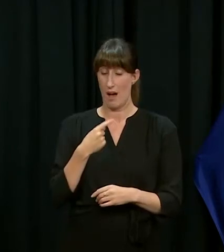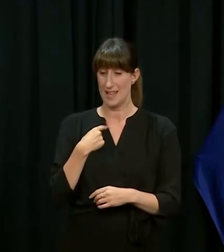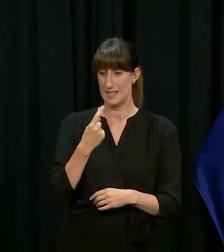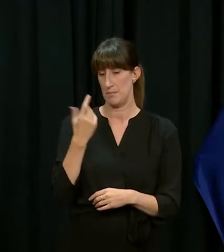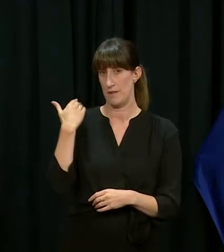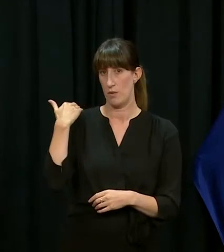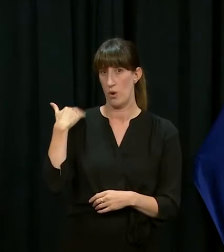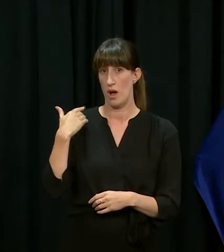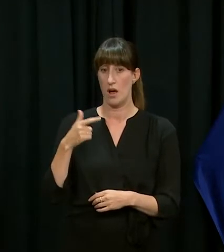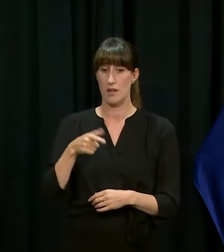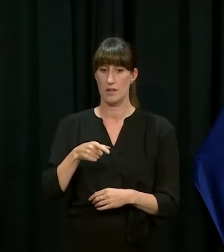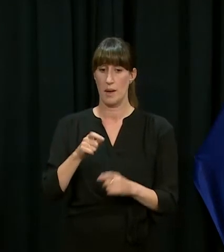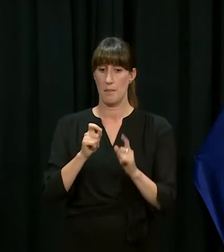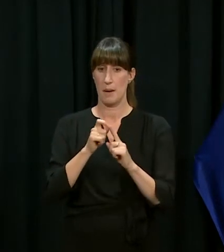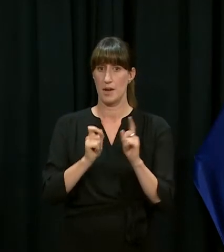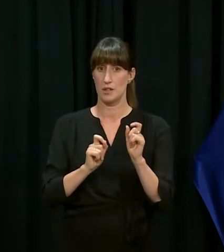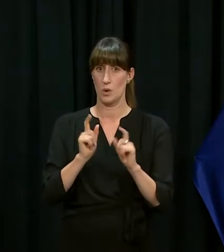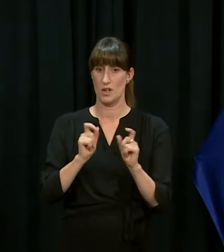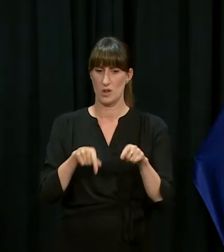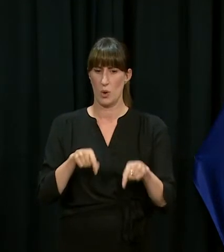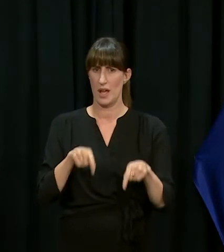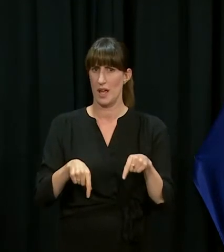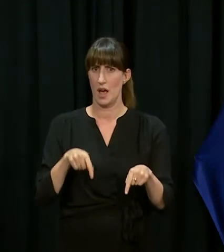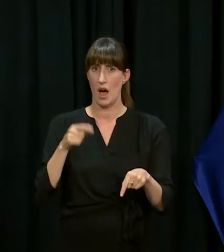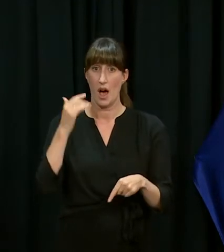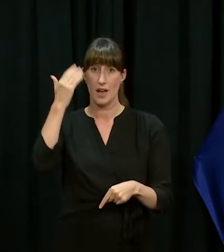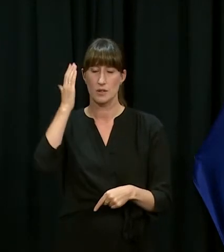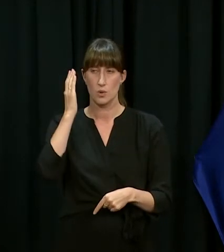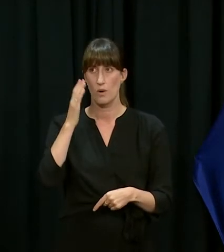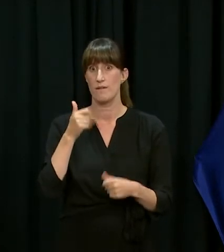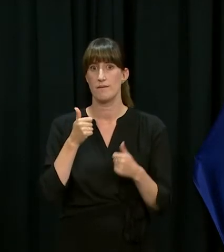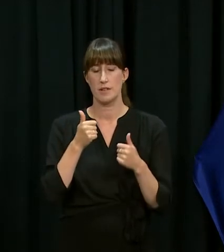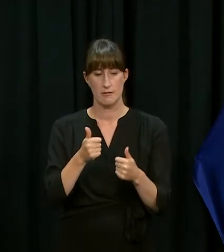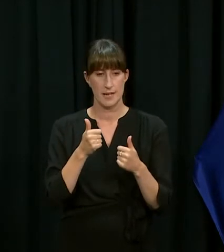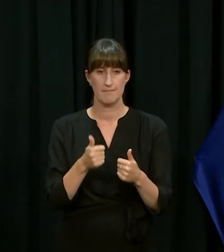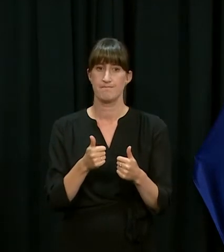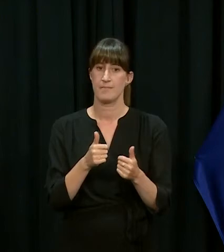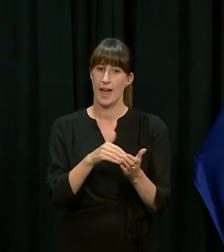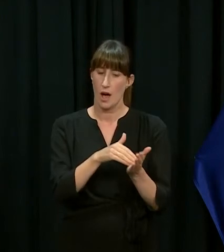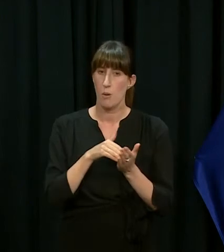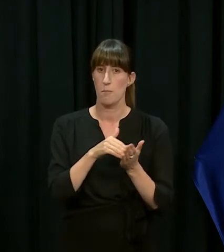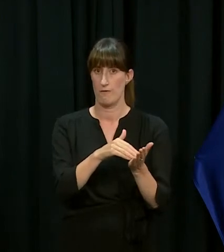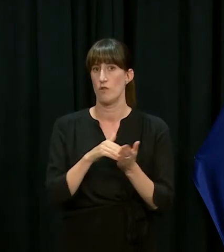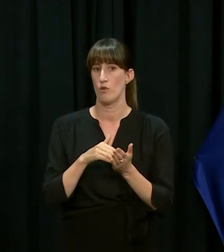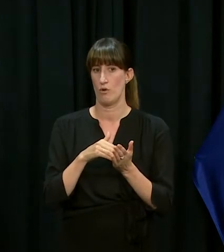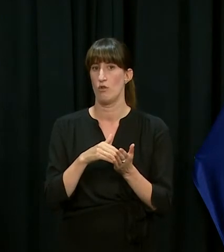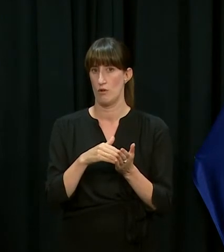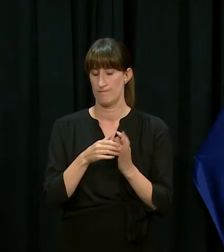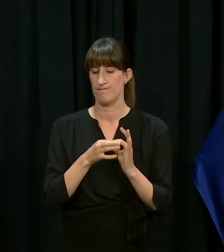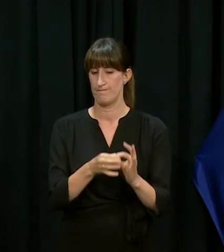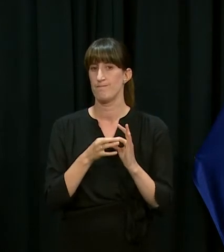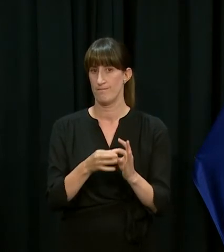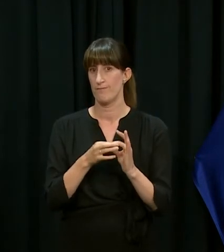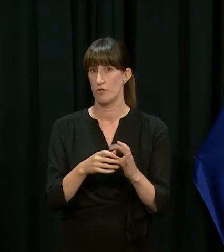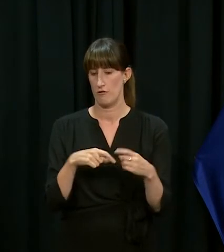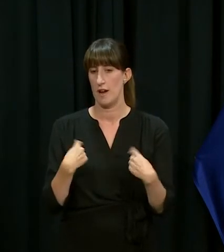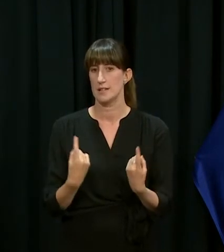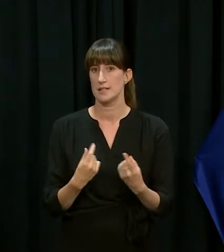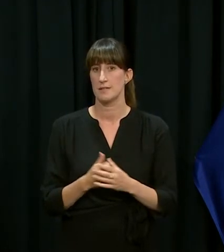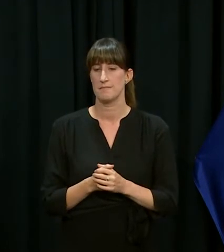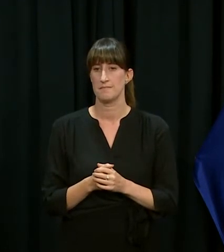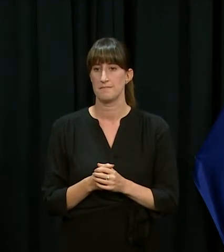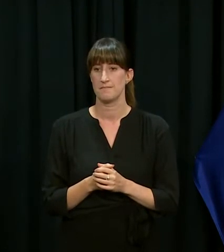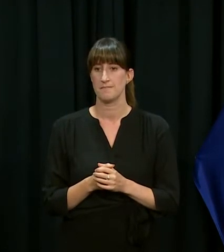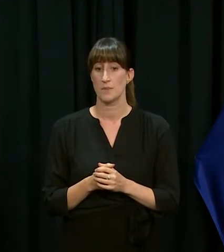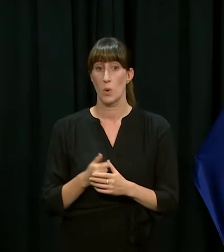incredibly supportive and cooperative around the measures to date, and with the expectation